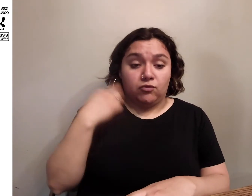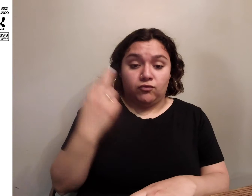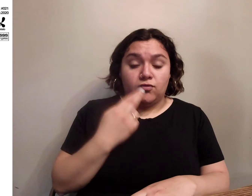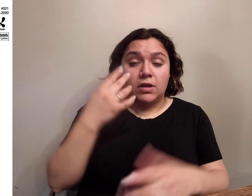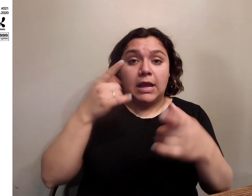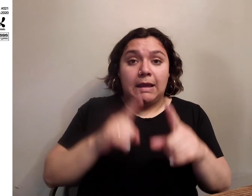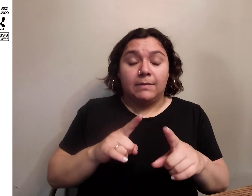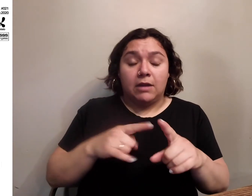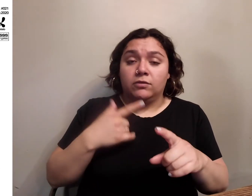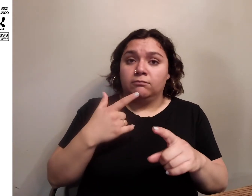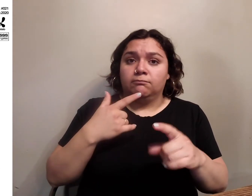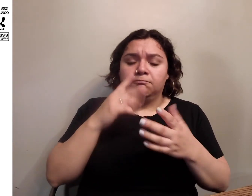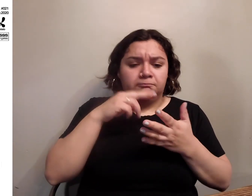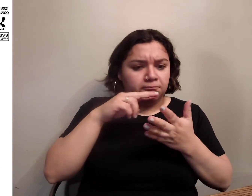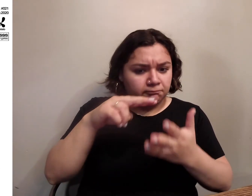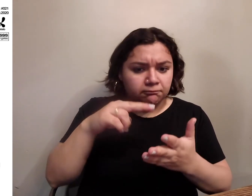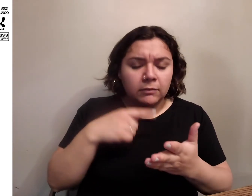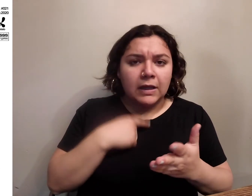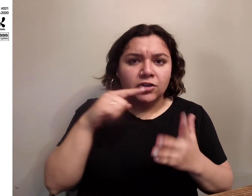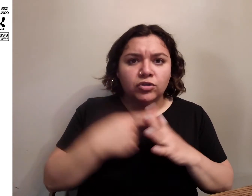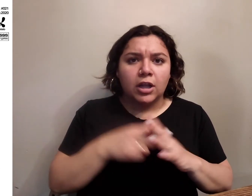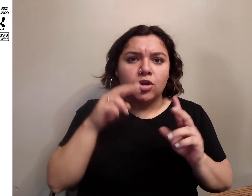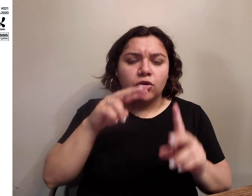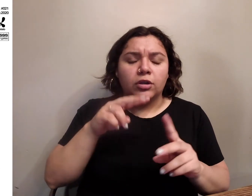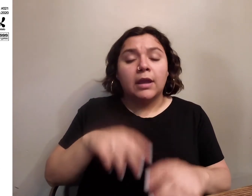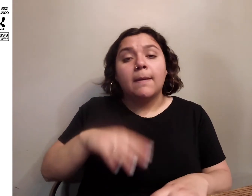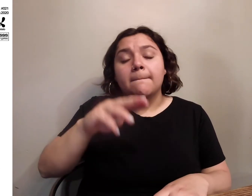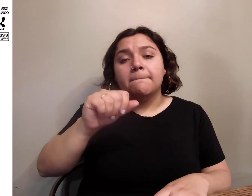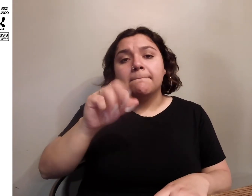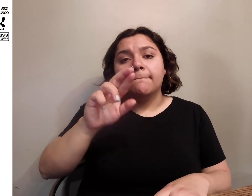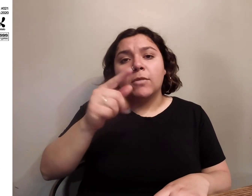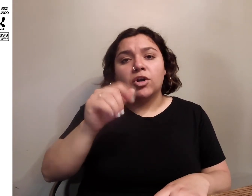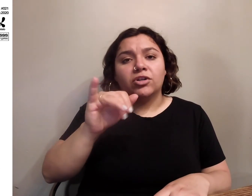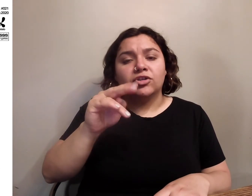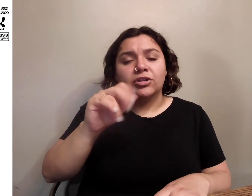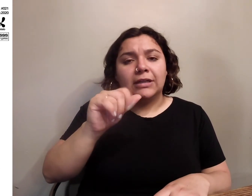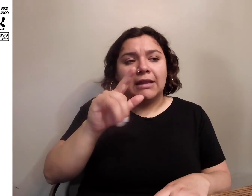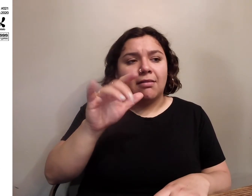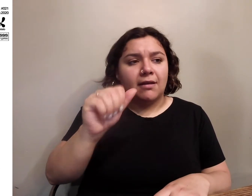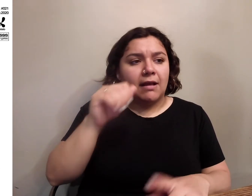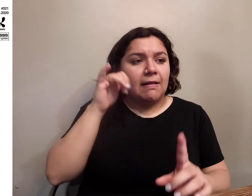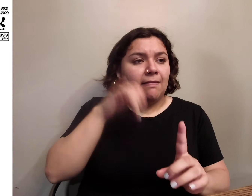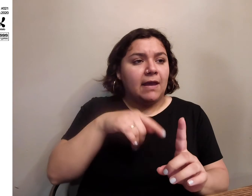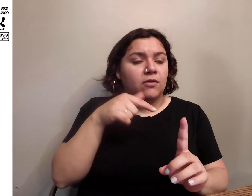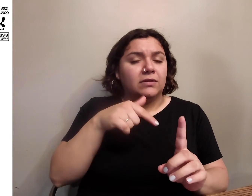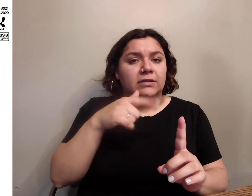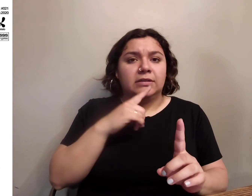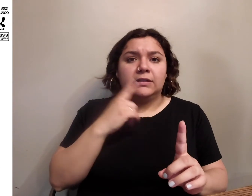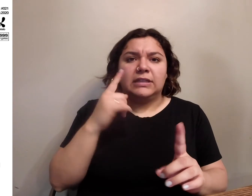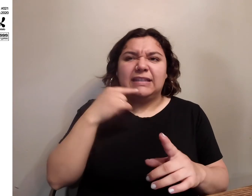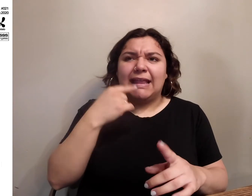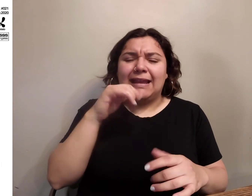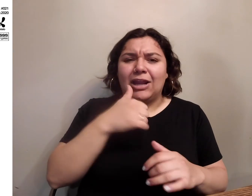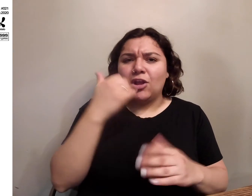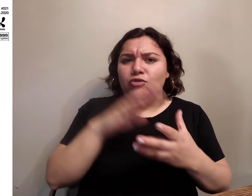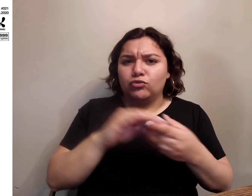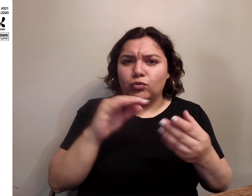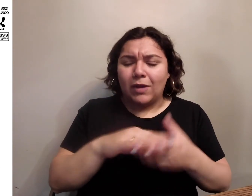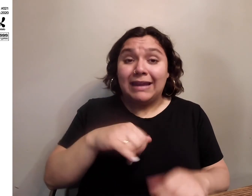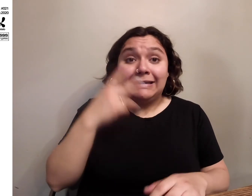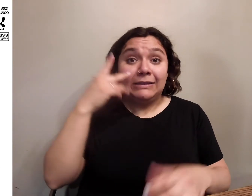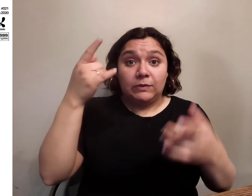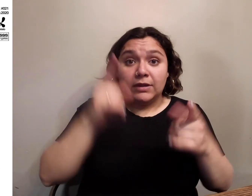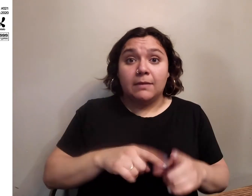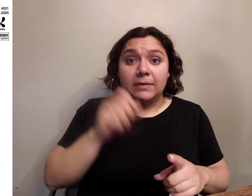moving through, I started looking at marginalia. And the marginalia was telling me another story, so I could see what was going